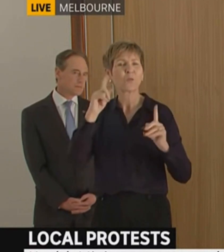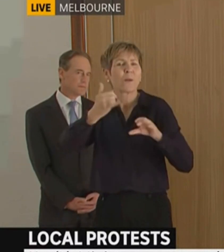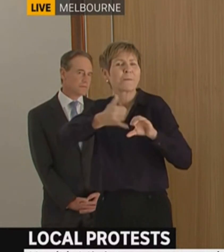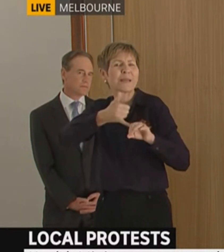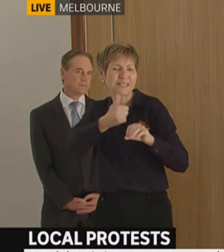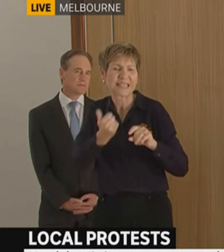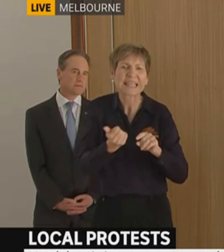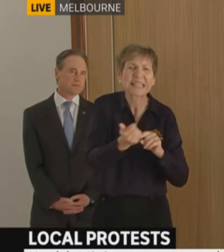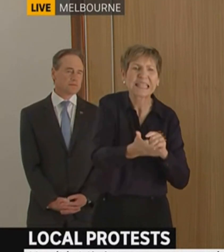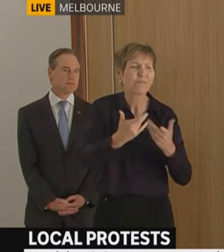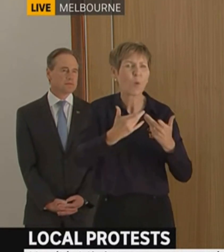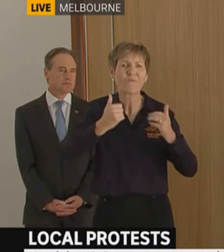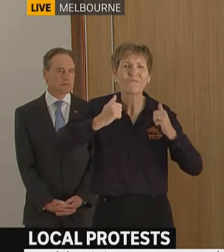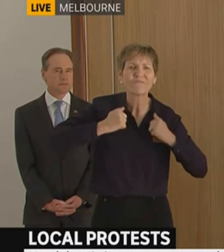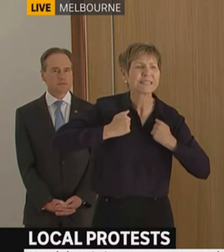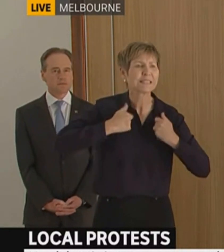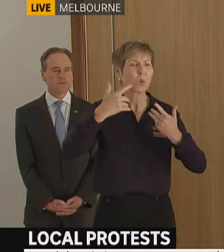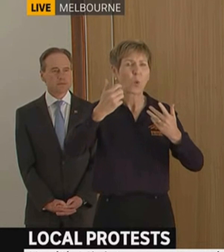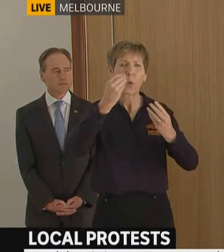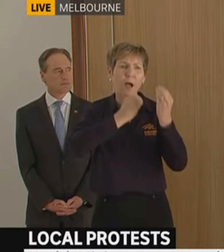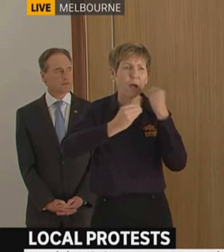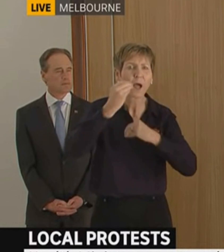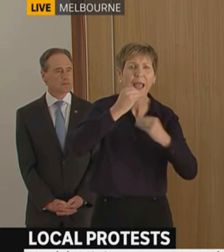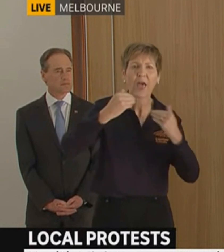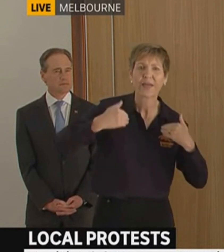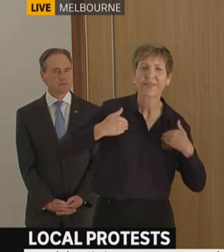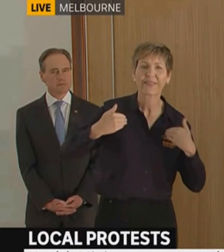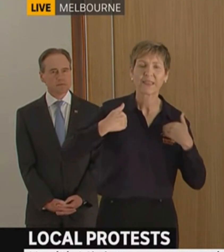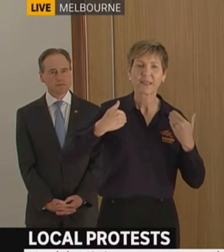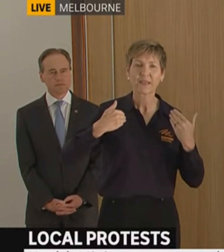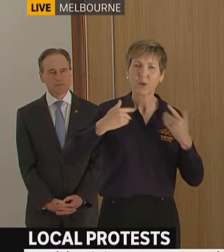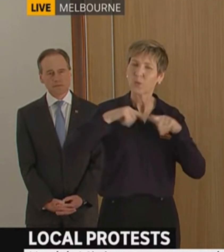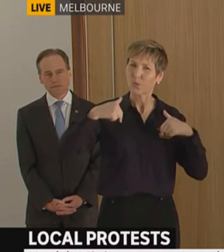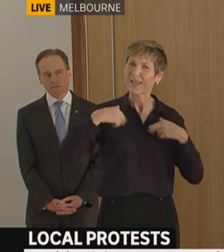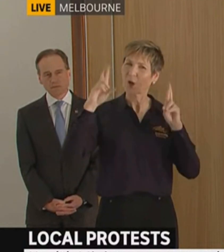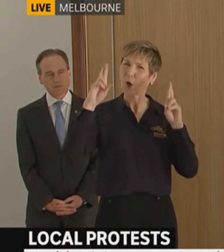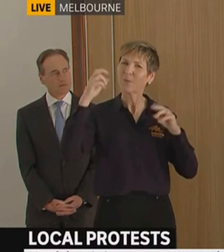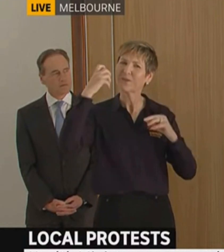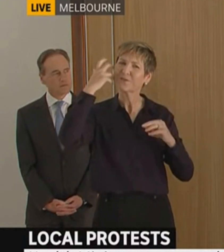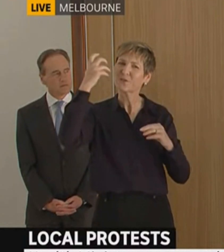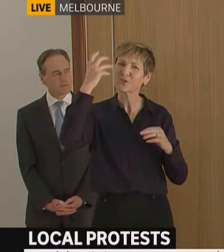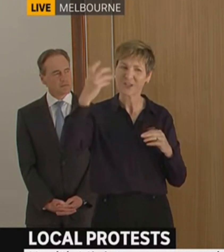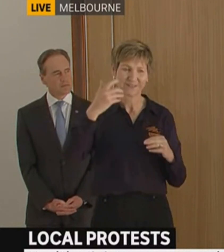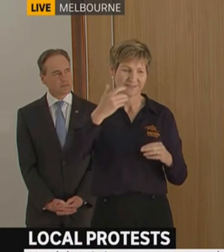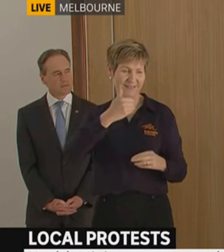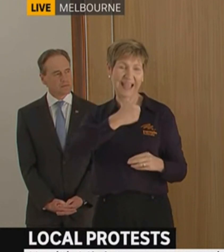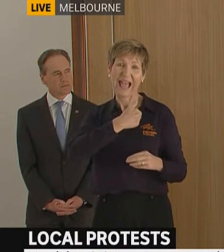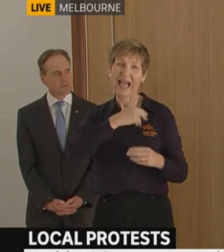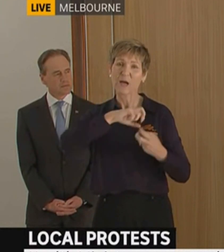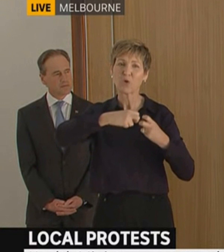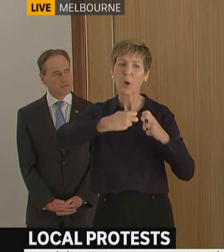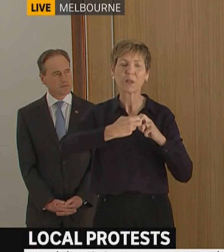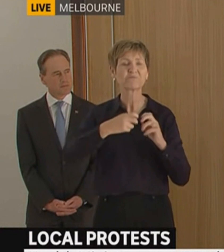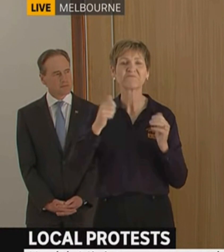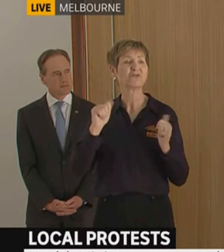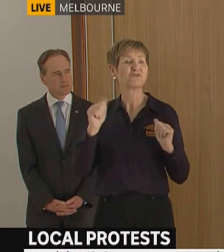forward. So hopefully, and one day we can see heart disease is a thing of the past. Now, on